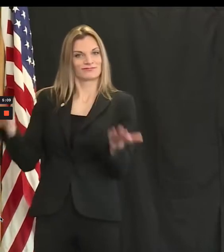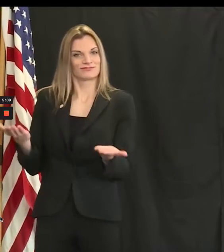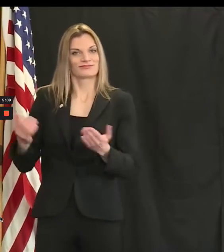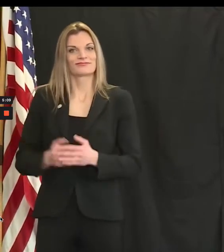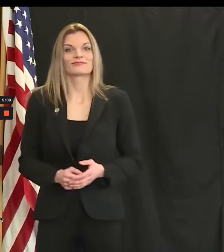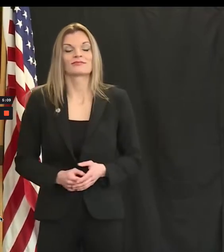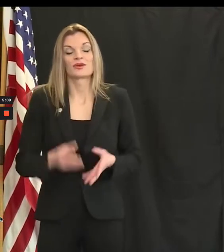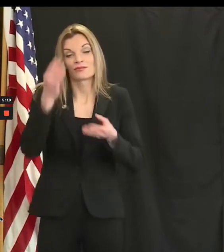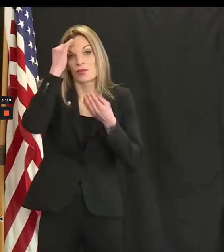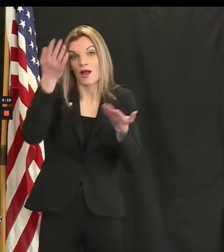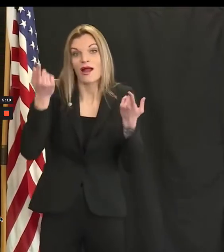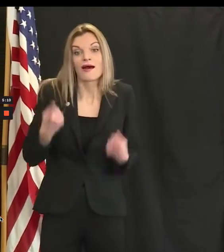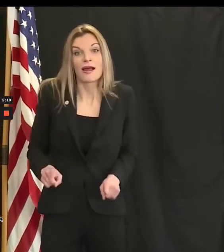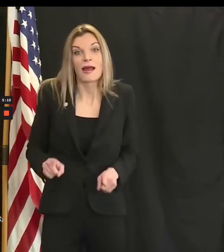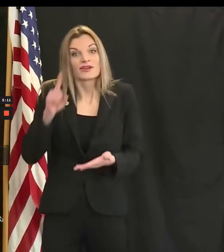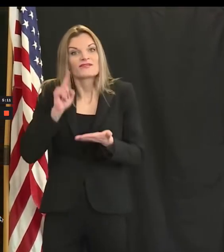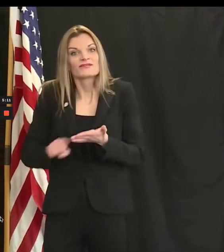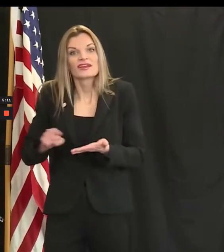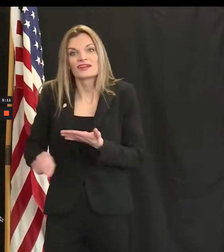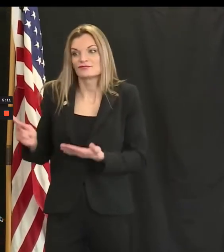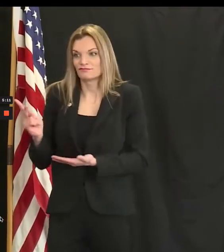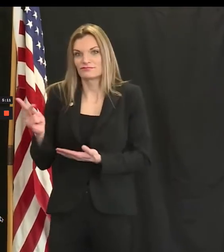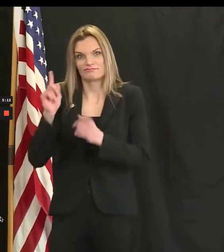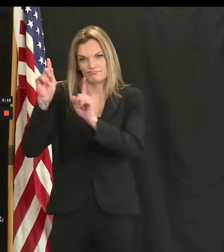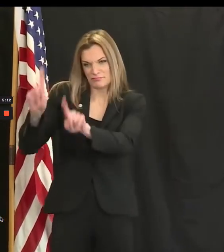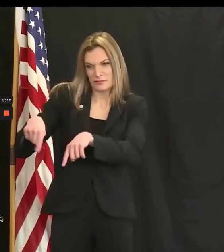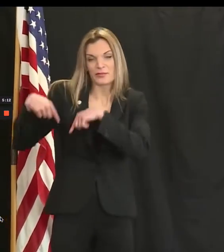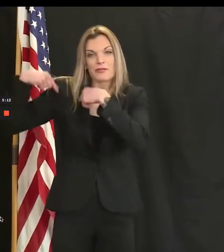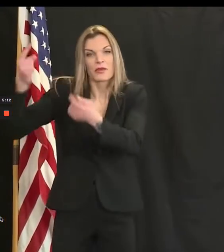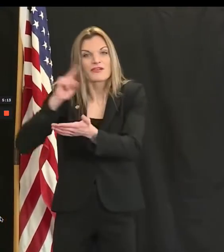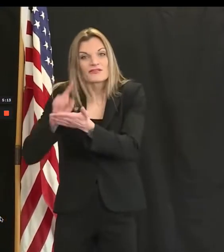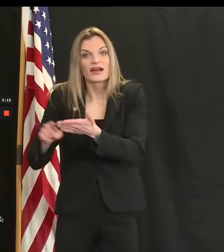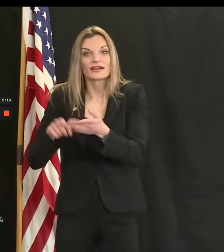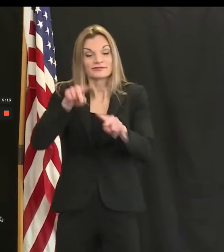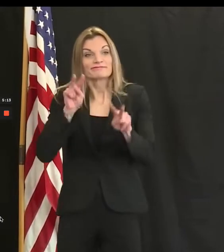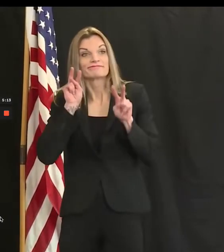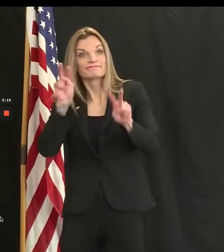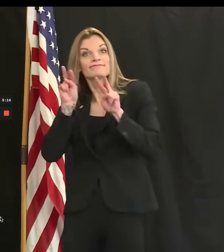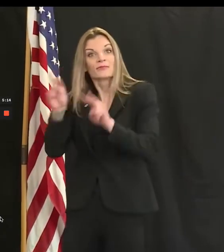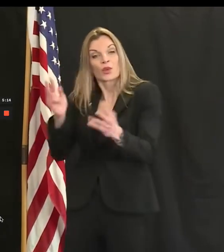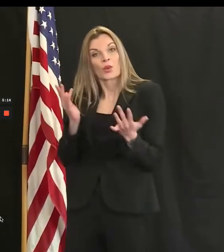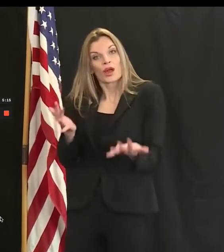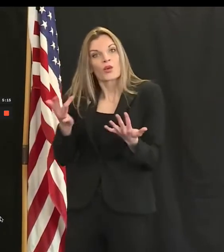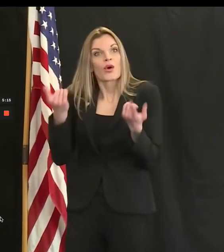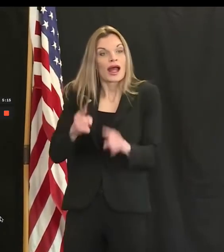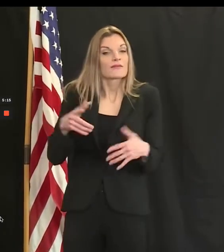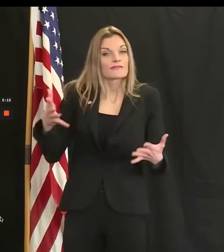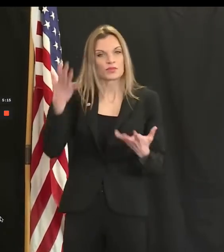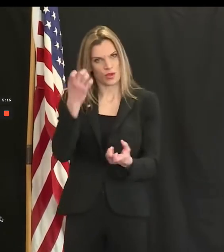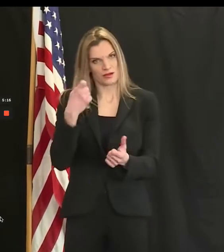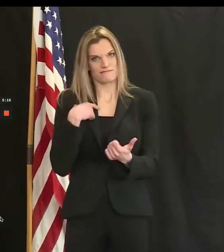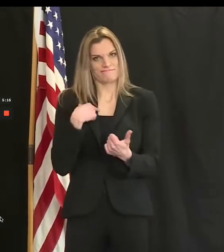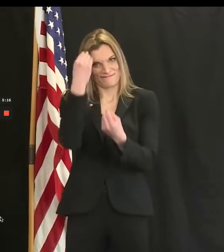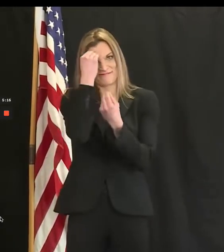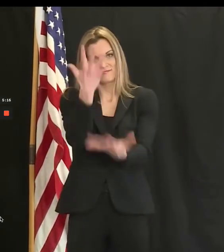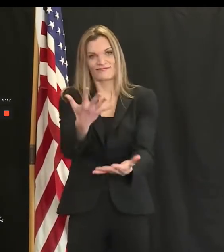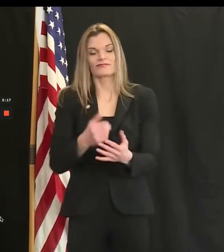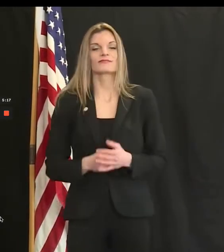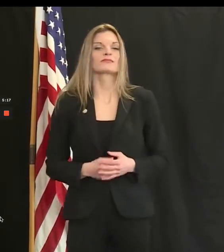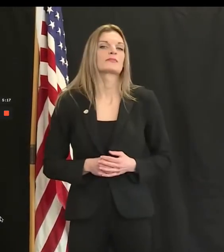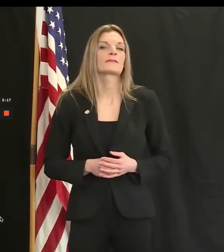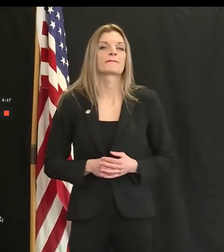their investigation along with the rest of you. Now, regardless of the outcome, I wanted to take this